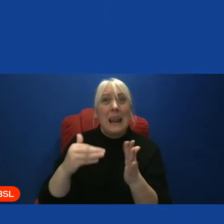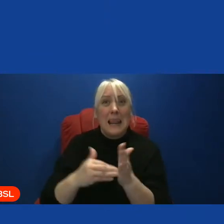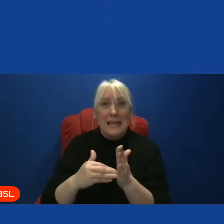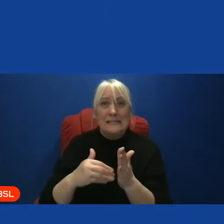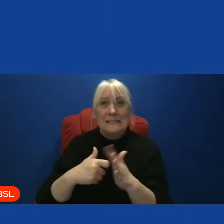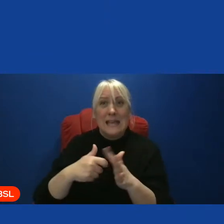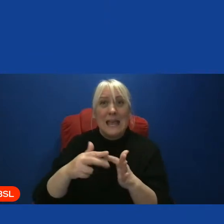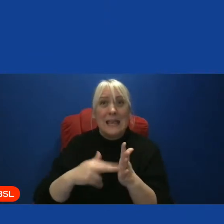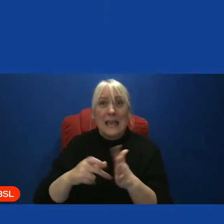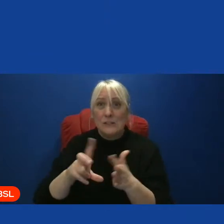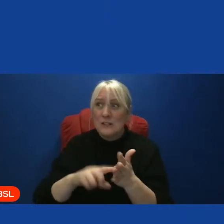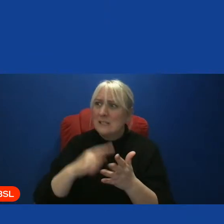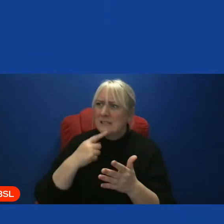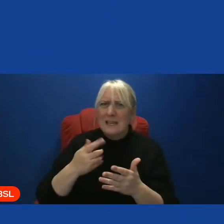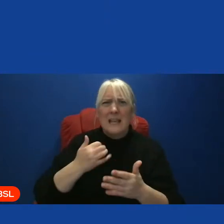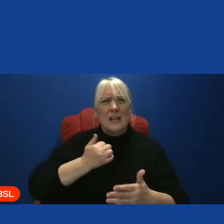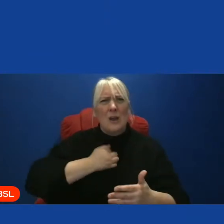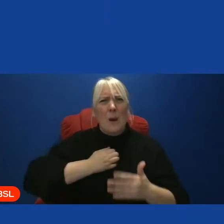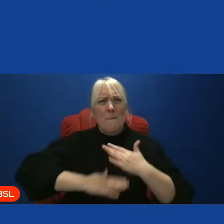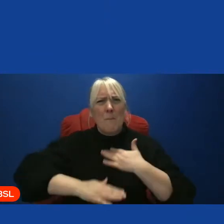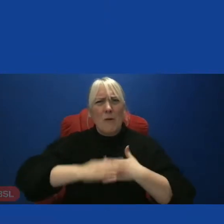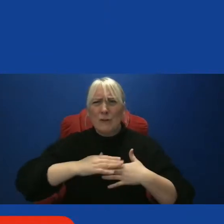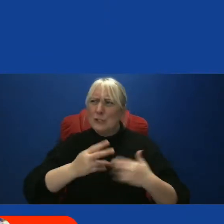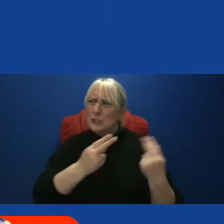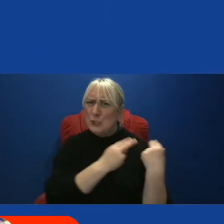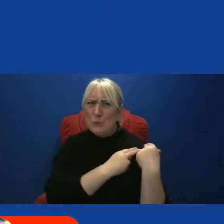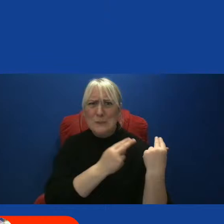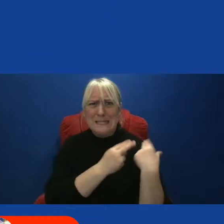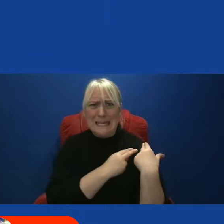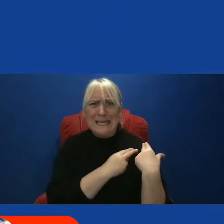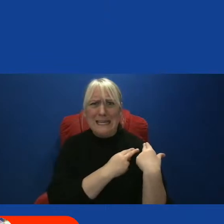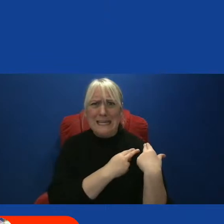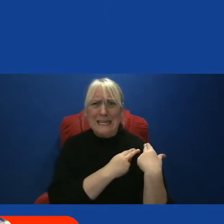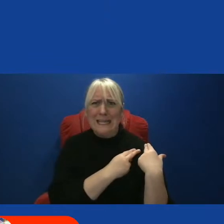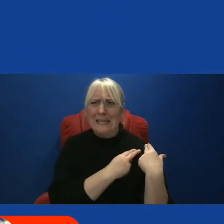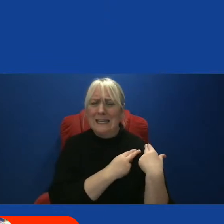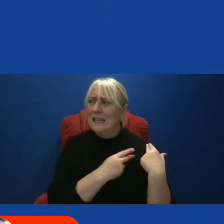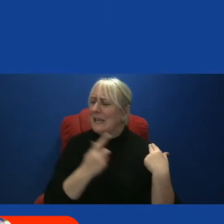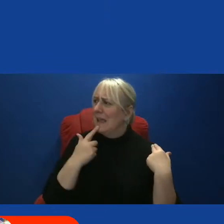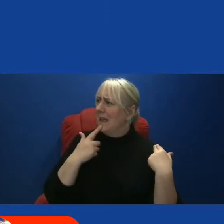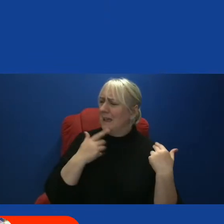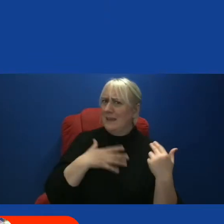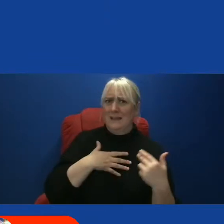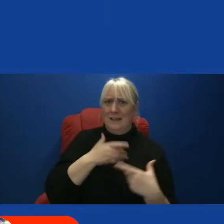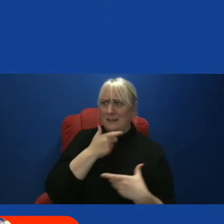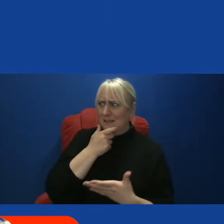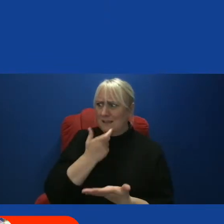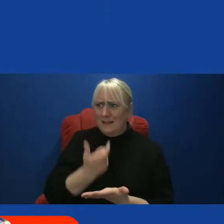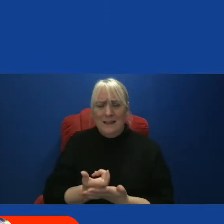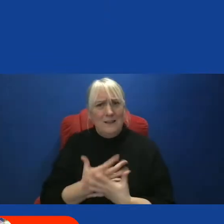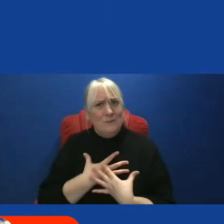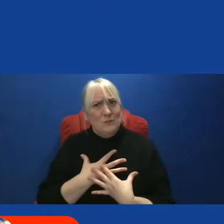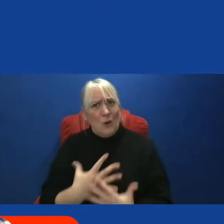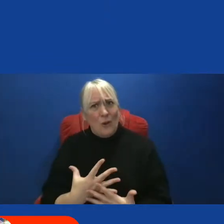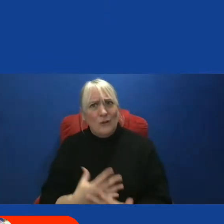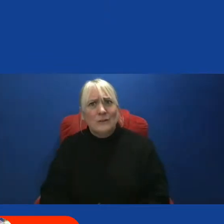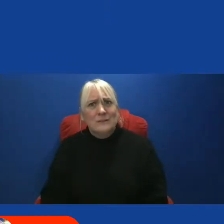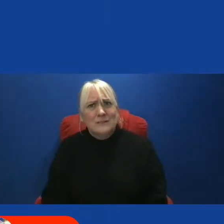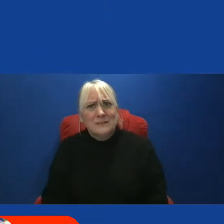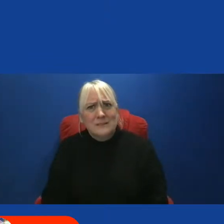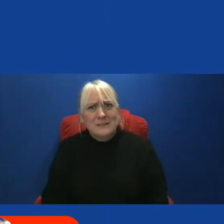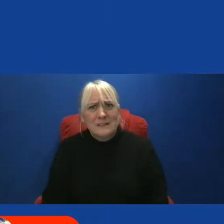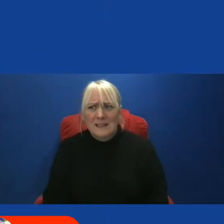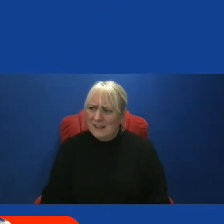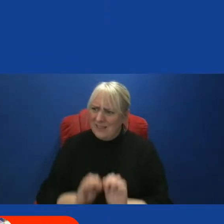duty to make changes to welfare benefits, it just beggars belief in terms of where these people